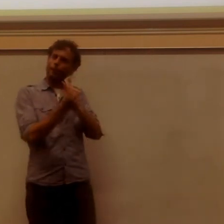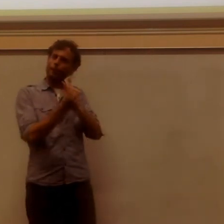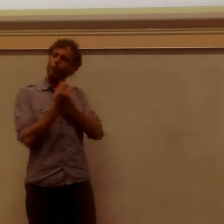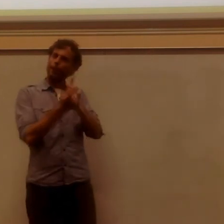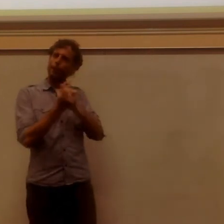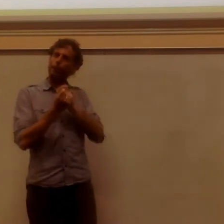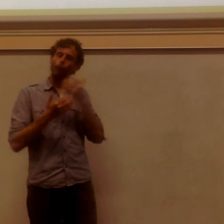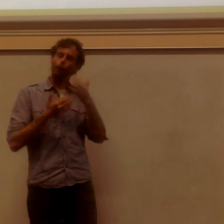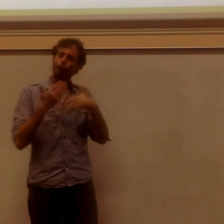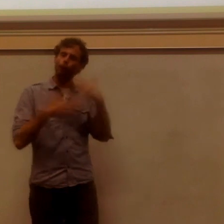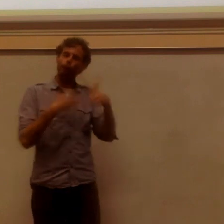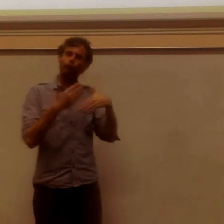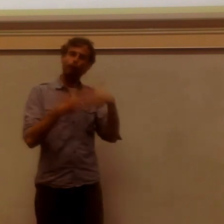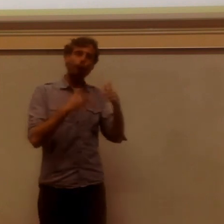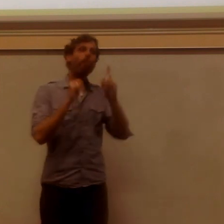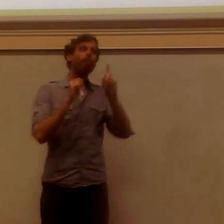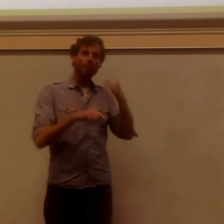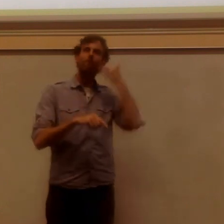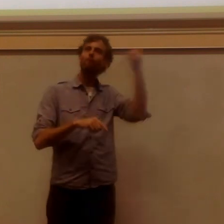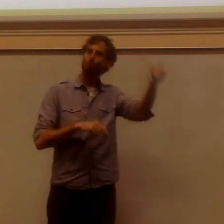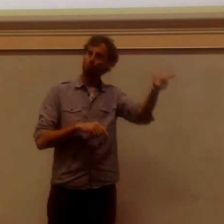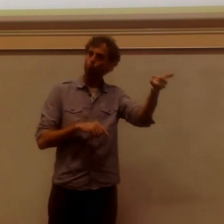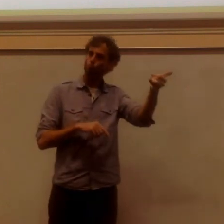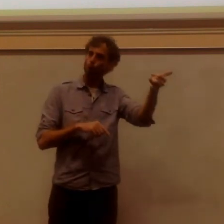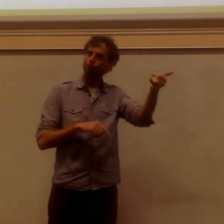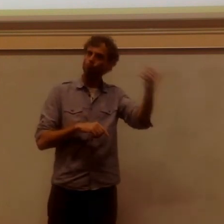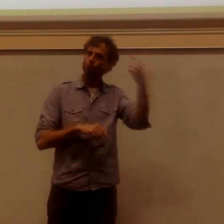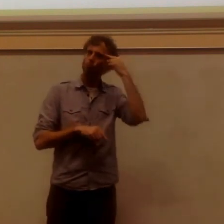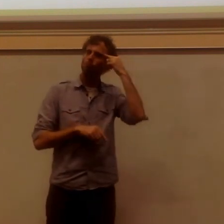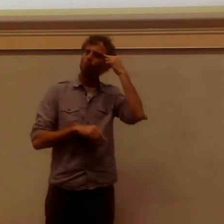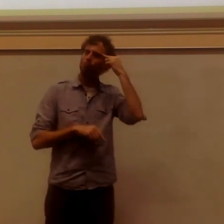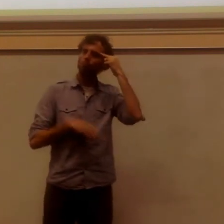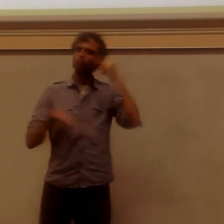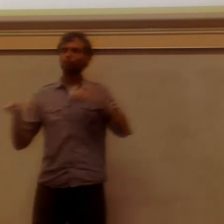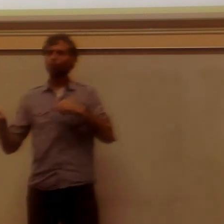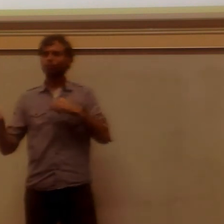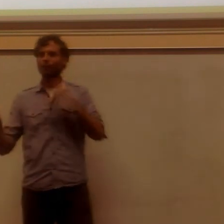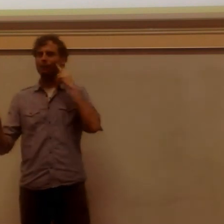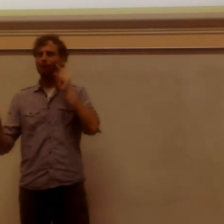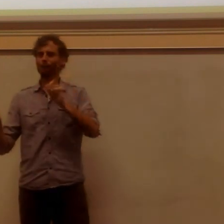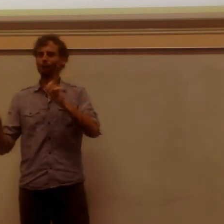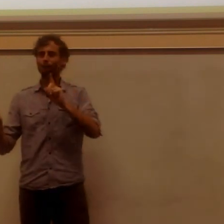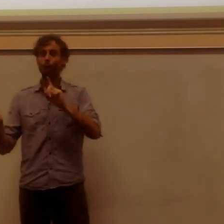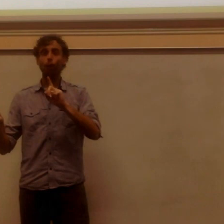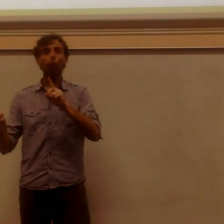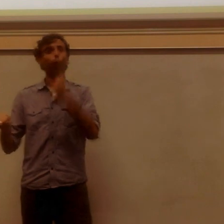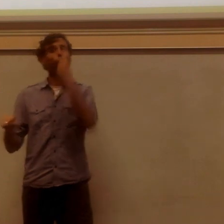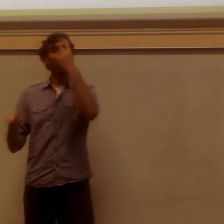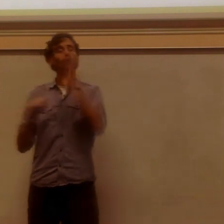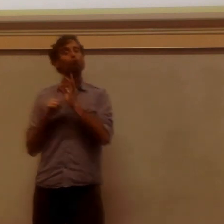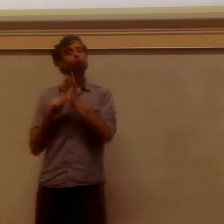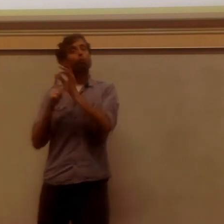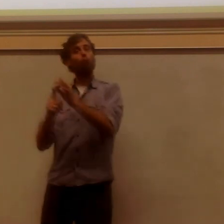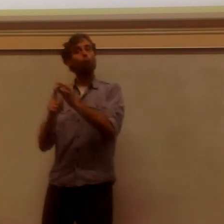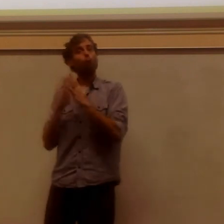MEP or their MP, would typically make contact initially by email and then might organise to have a follow-up phone call. So one of